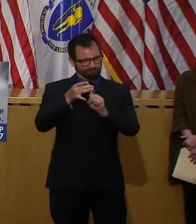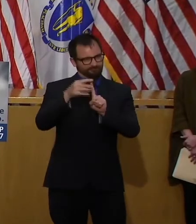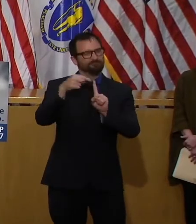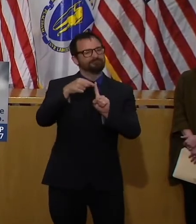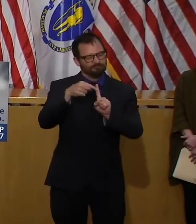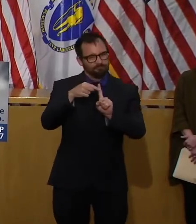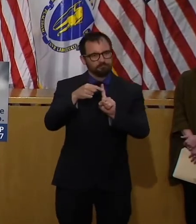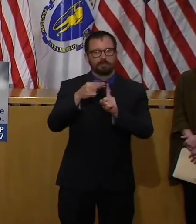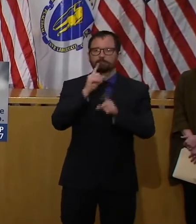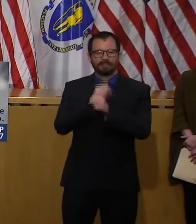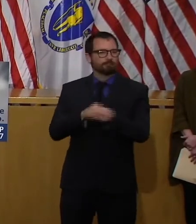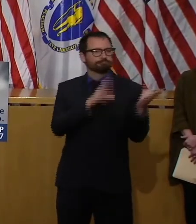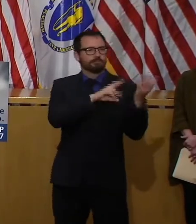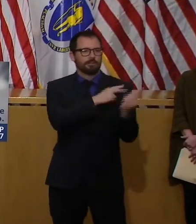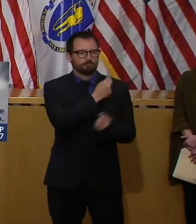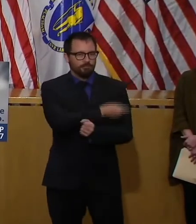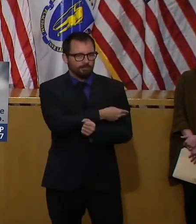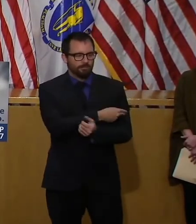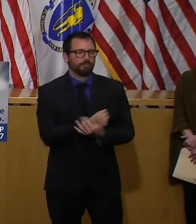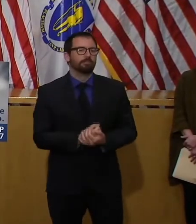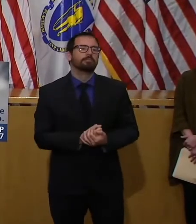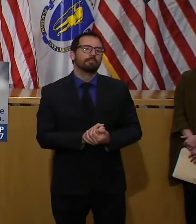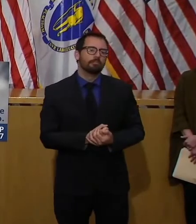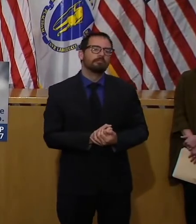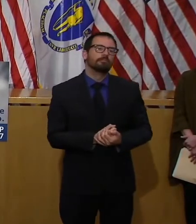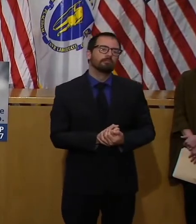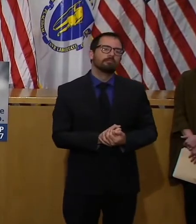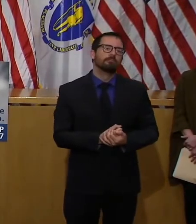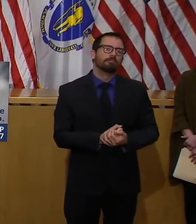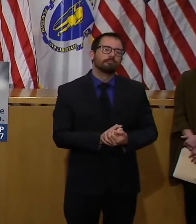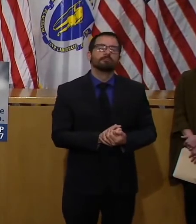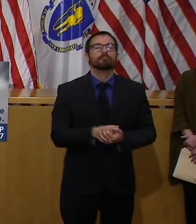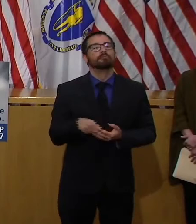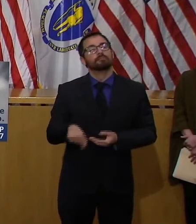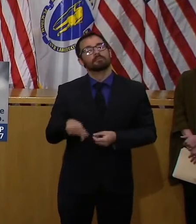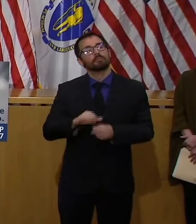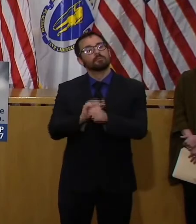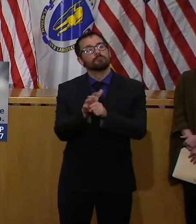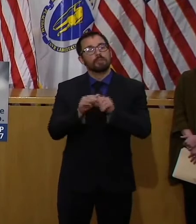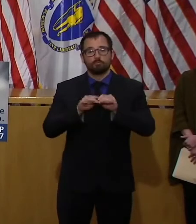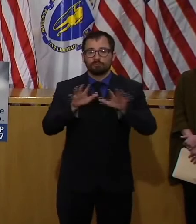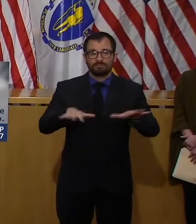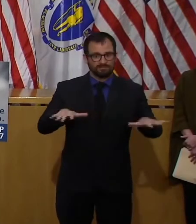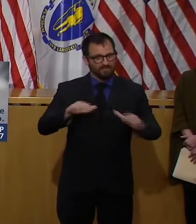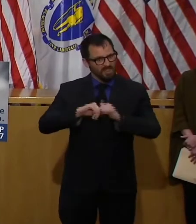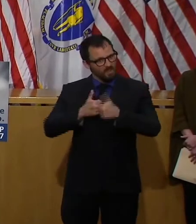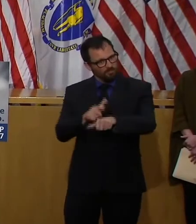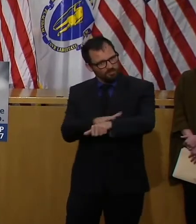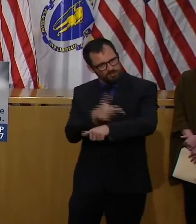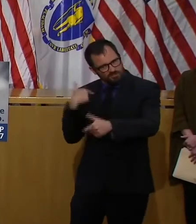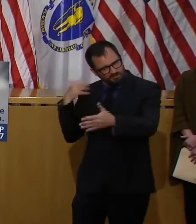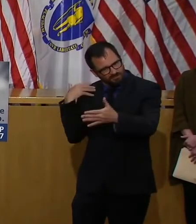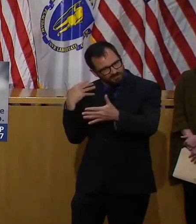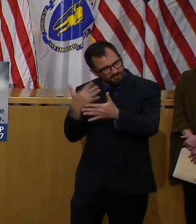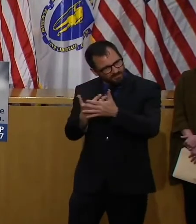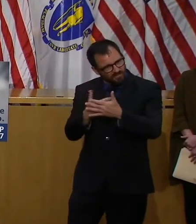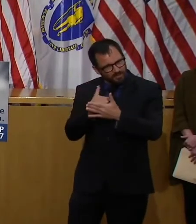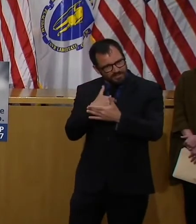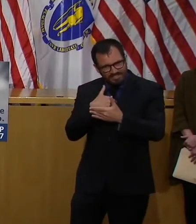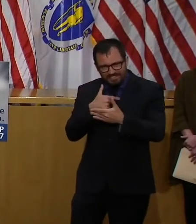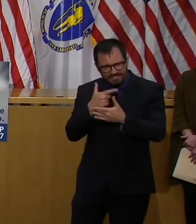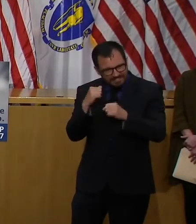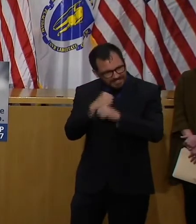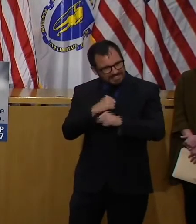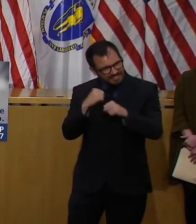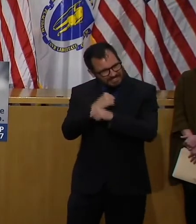way we're continuing to push back against the virus is to pursue additional personal protective equipment, or PPE. As